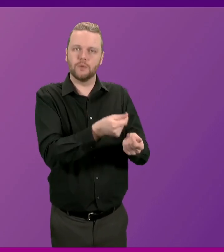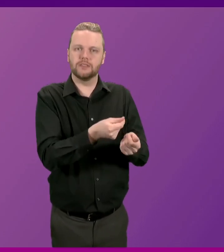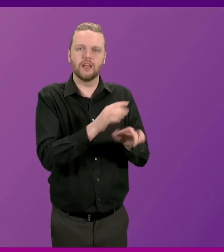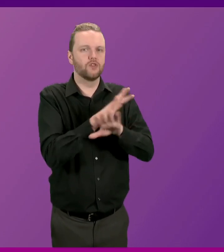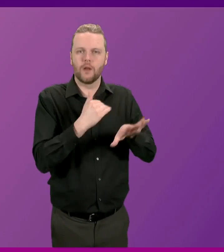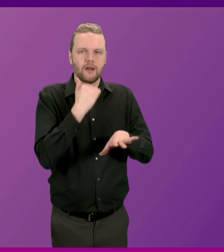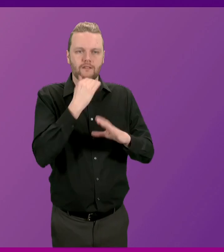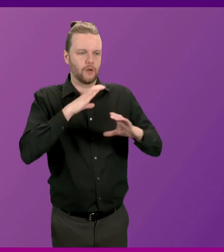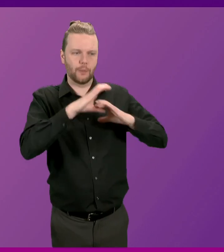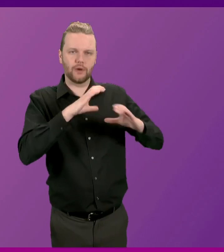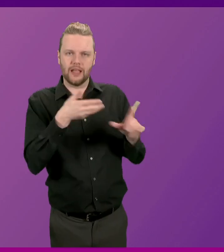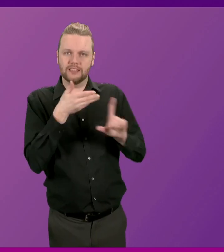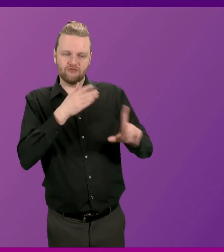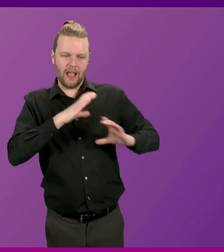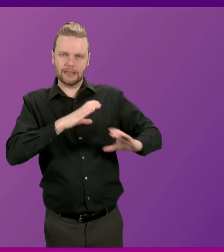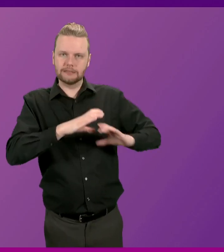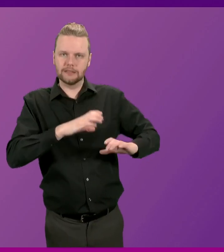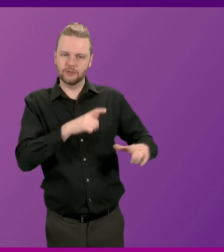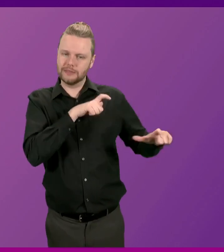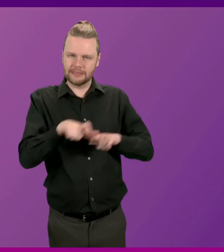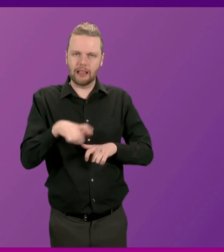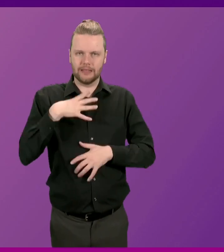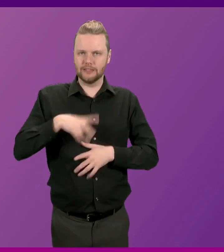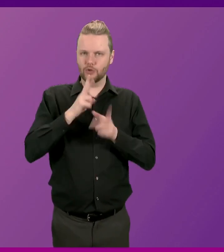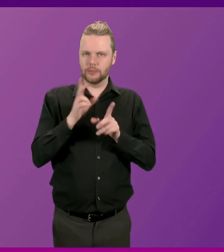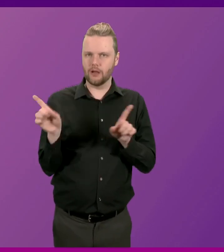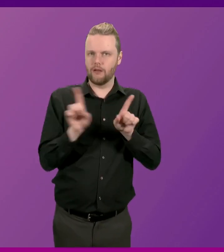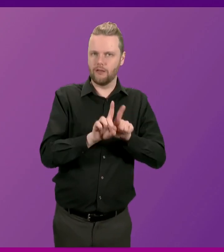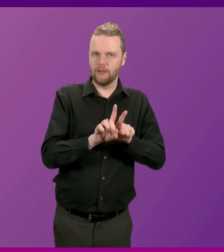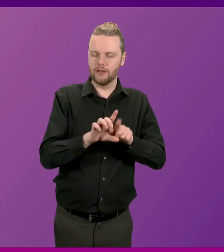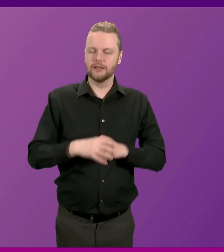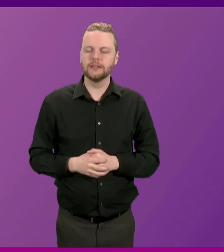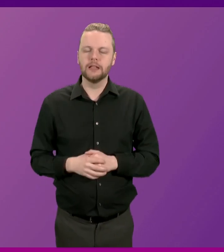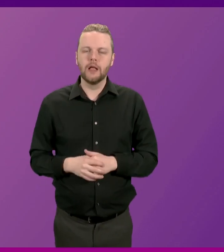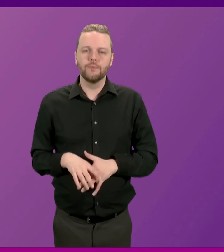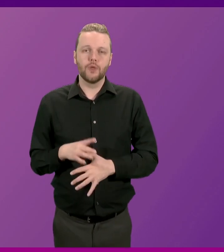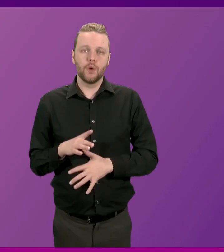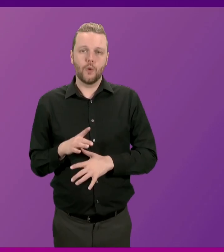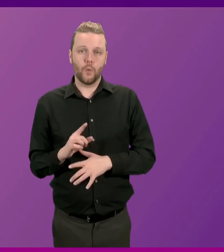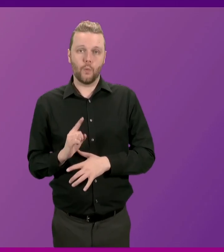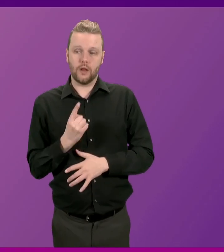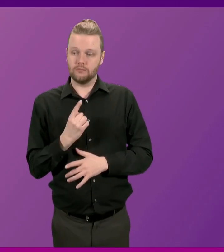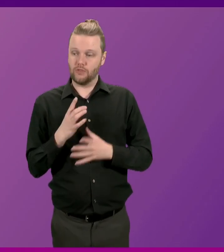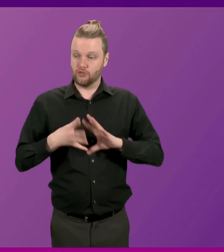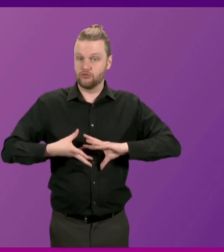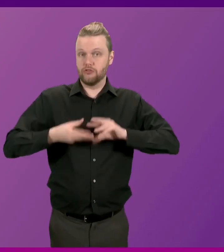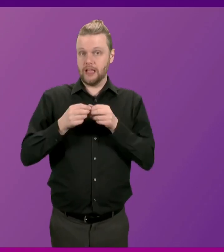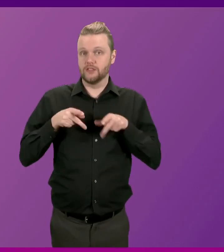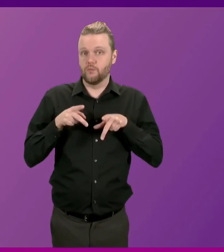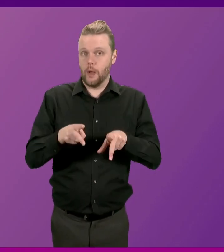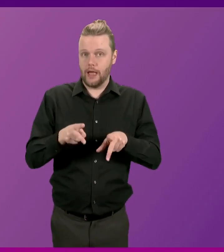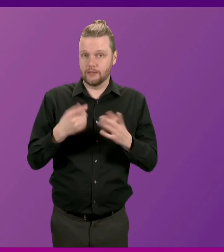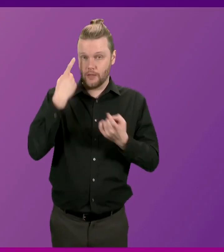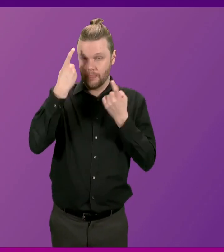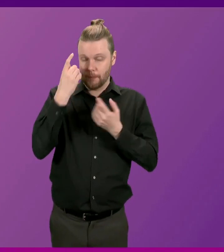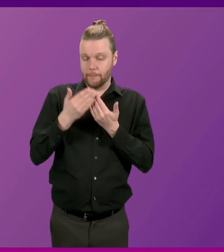able to communicate directly, so they would still need to work with interpreters. One of the creative ways I think that we need to be thinking more